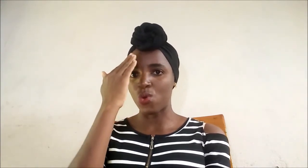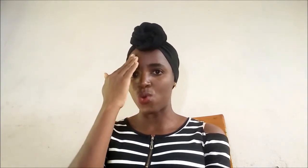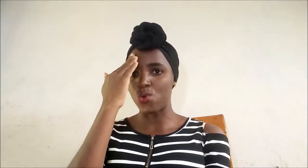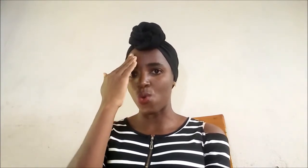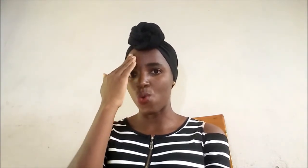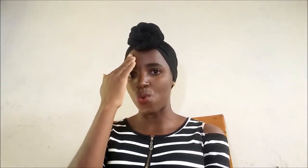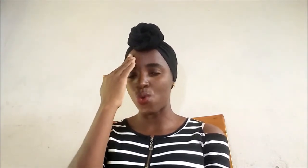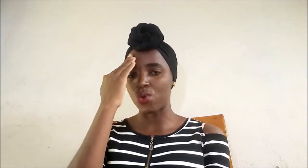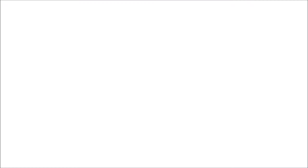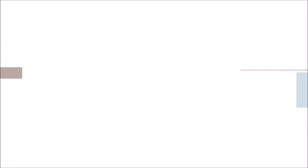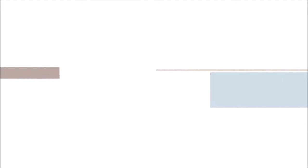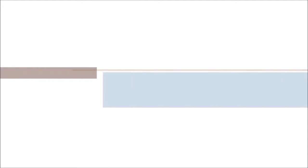No.